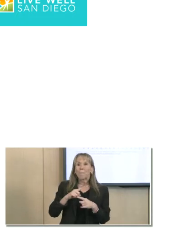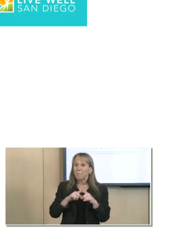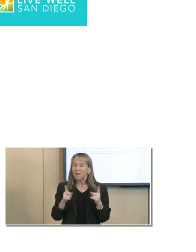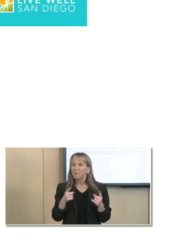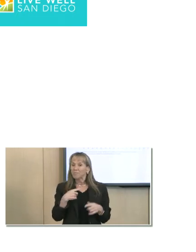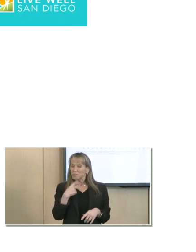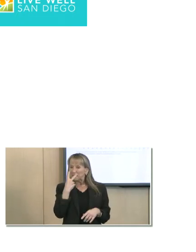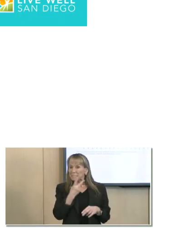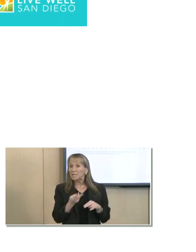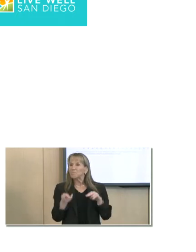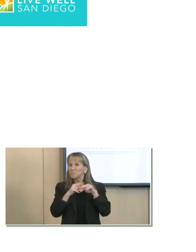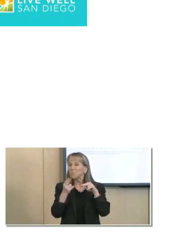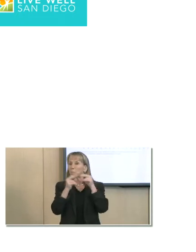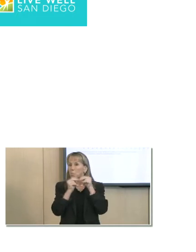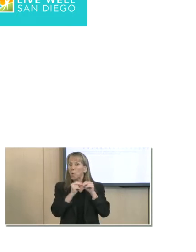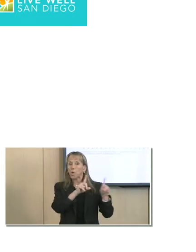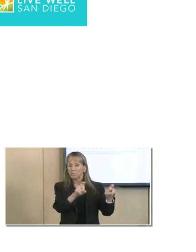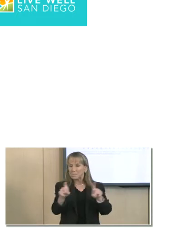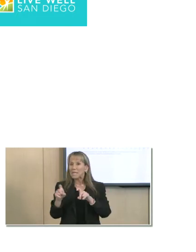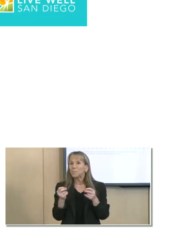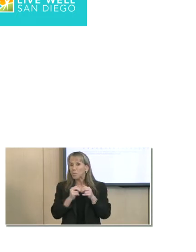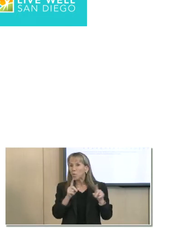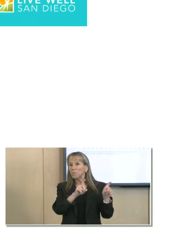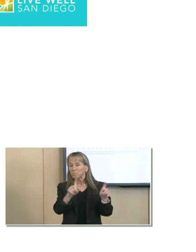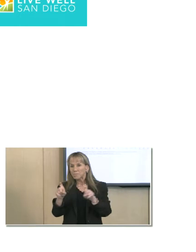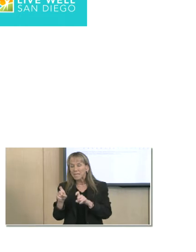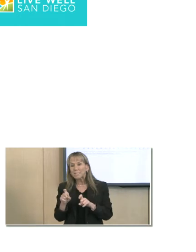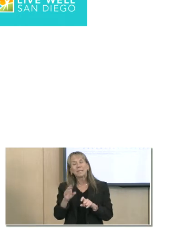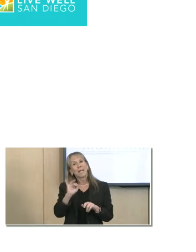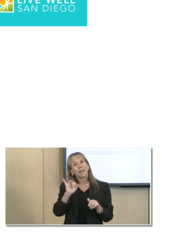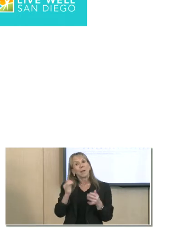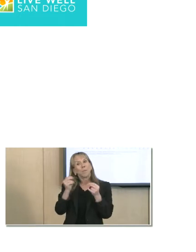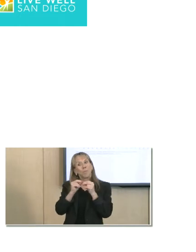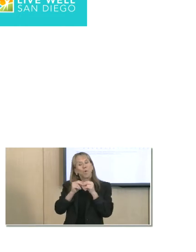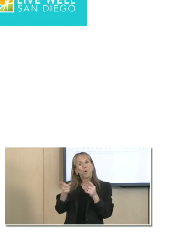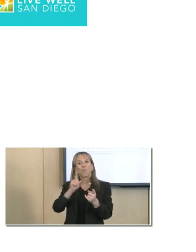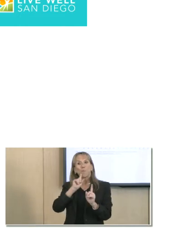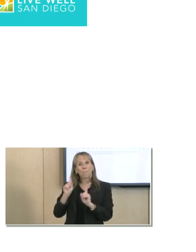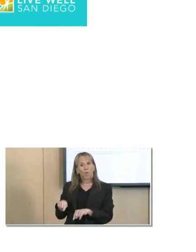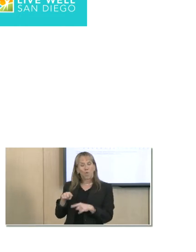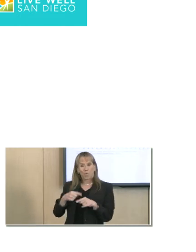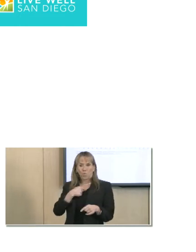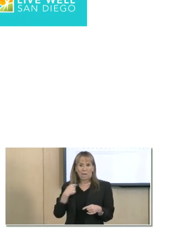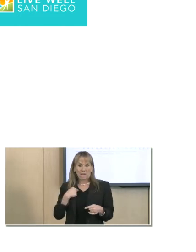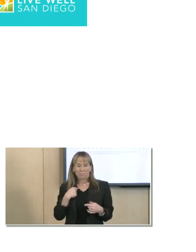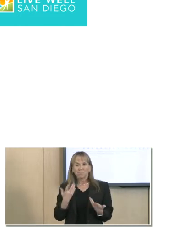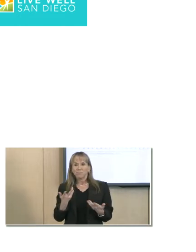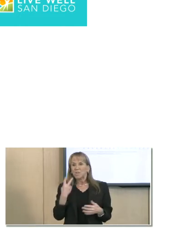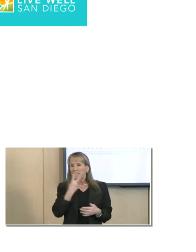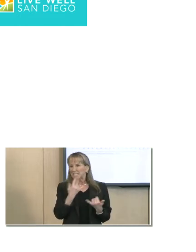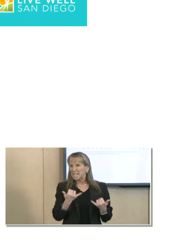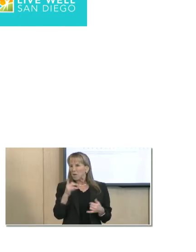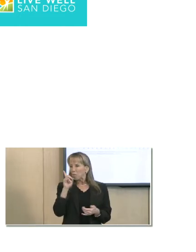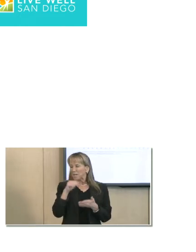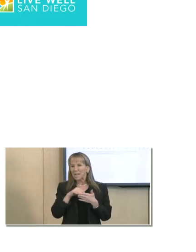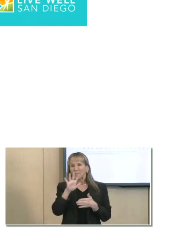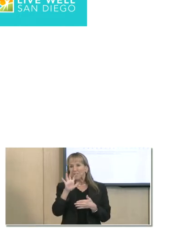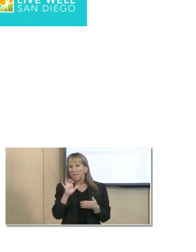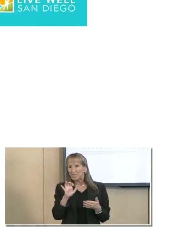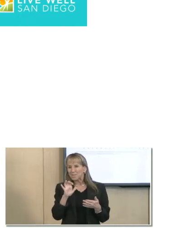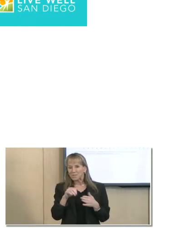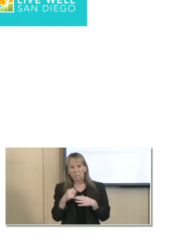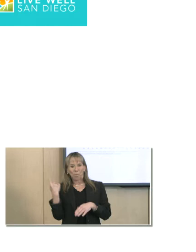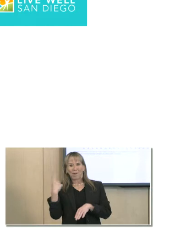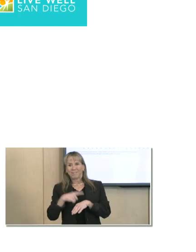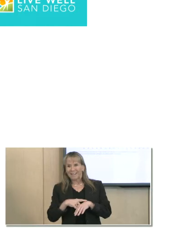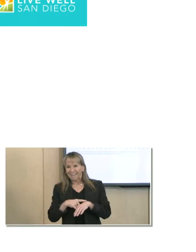an increase in testing, and we are definitely seeing an increase in testing reported to us, and you see that with more than 1,500 tests reported in a single